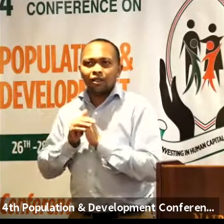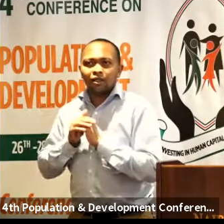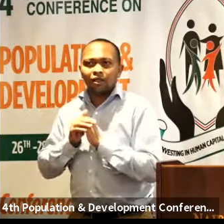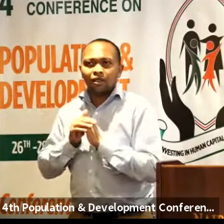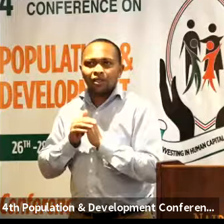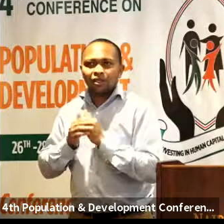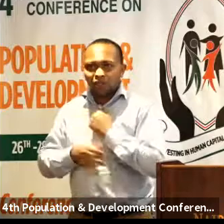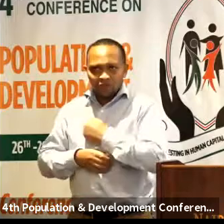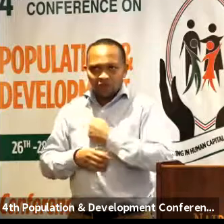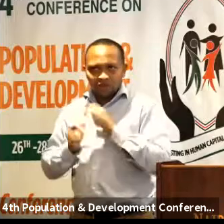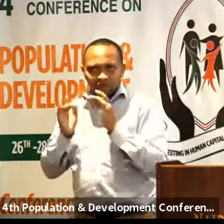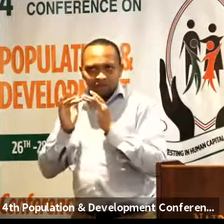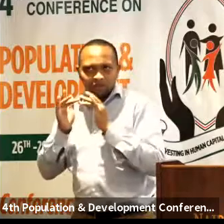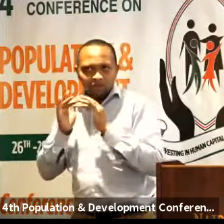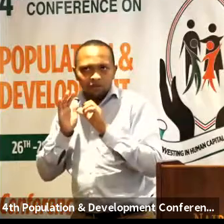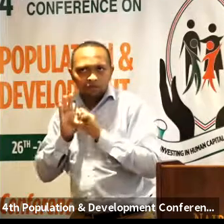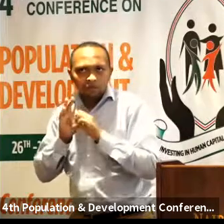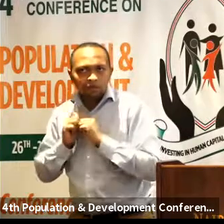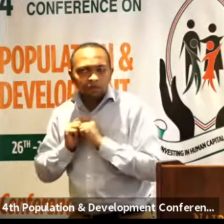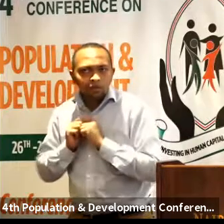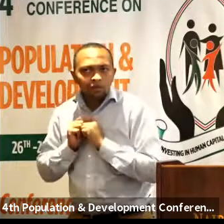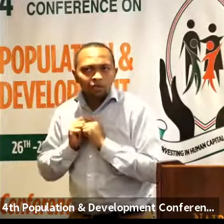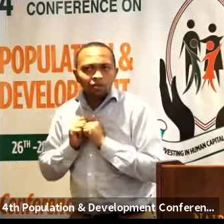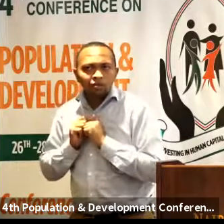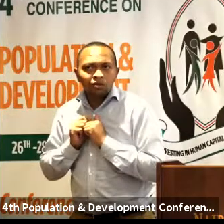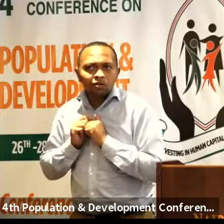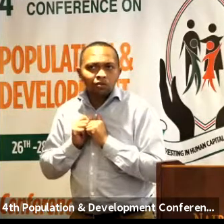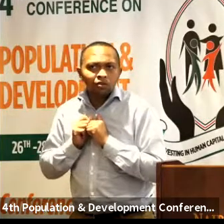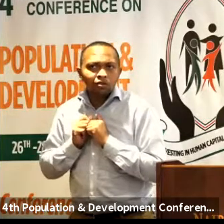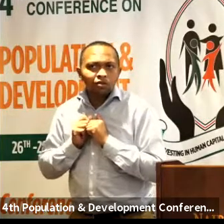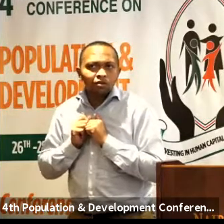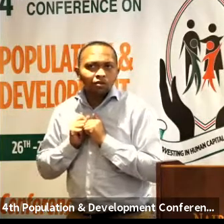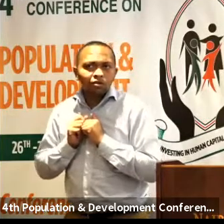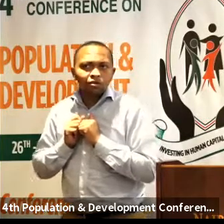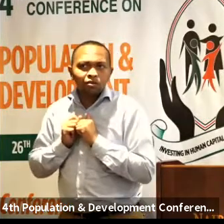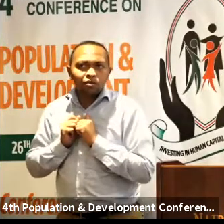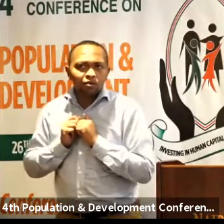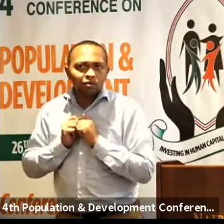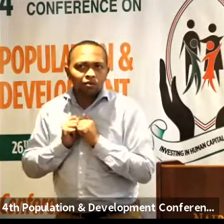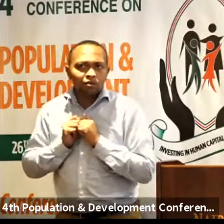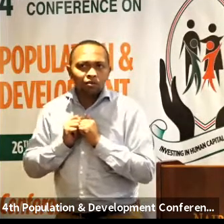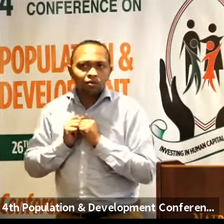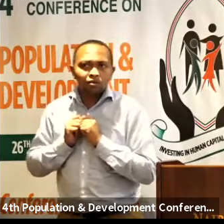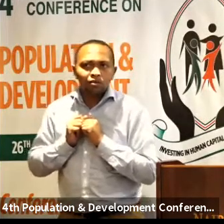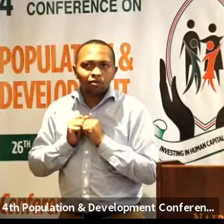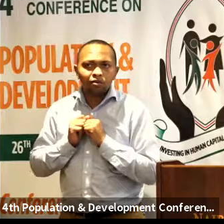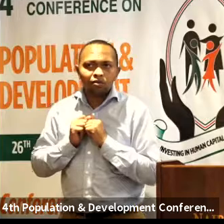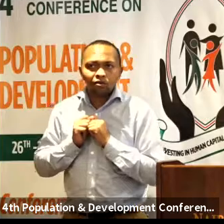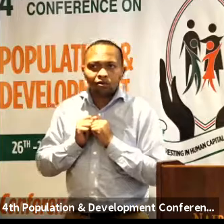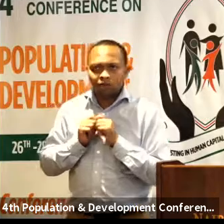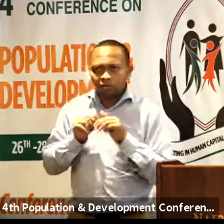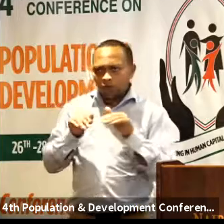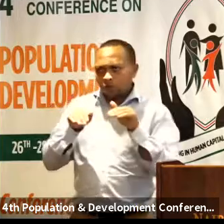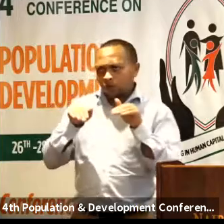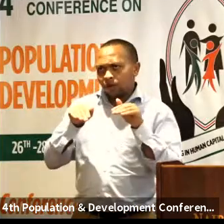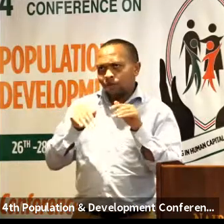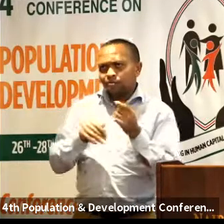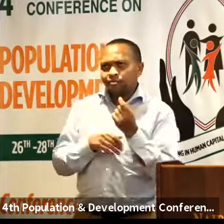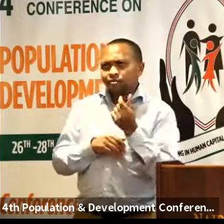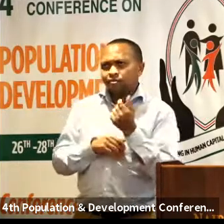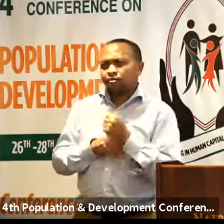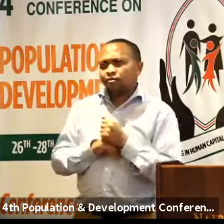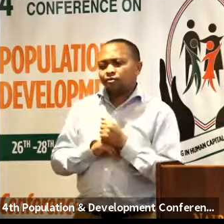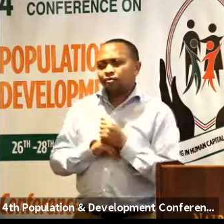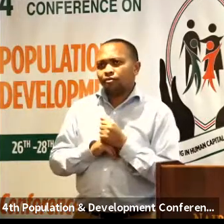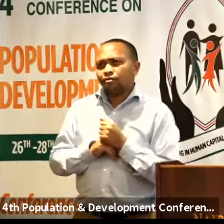my thing is getting stuck there. So just a second, just a second, just